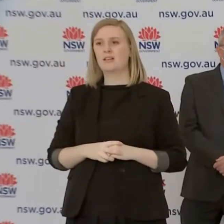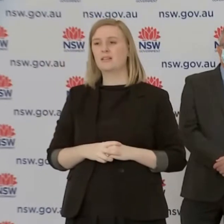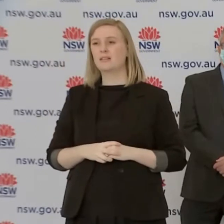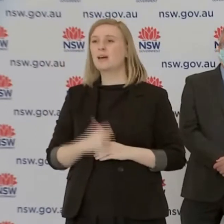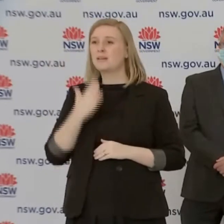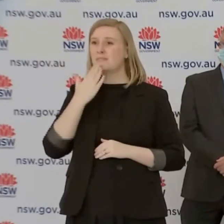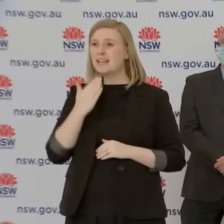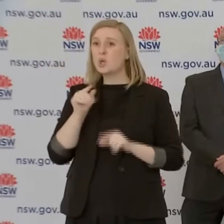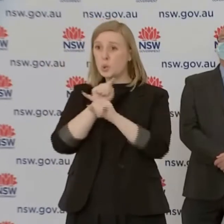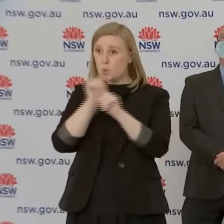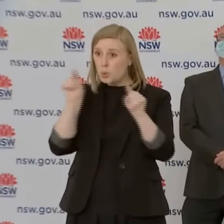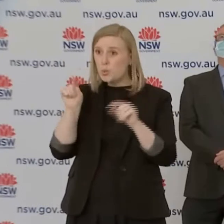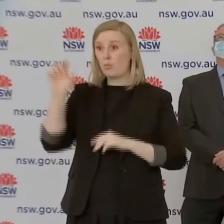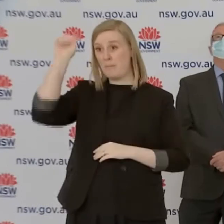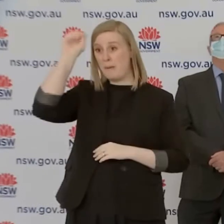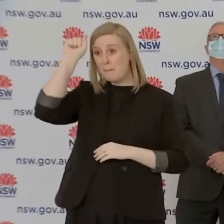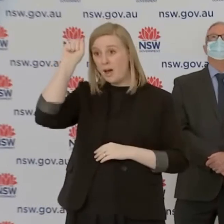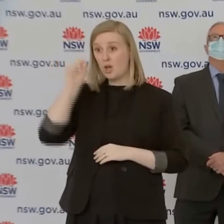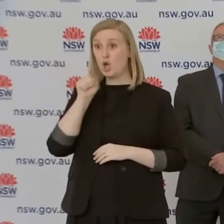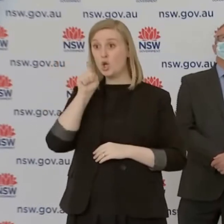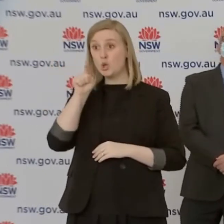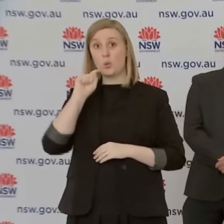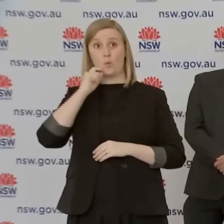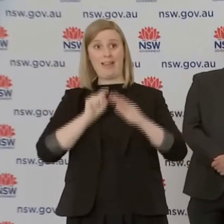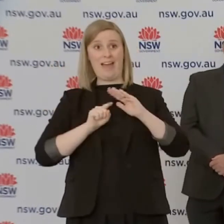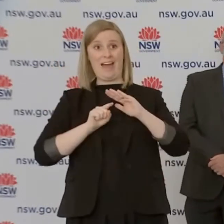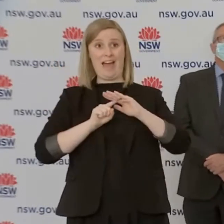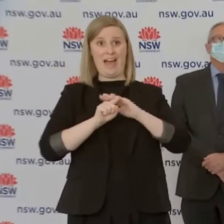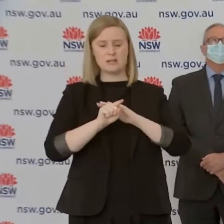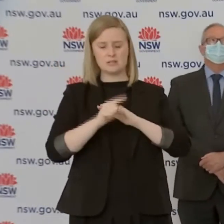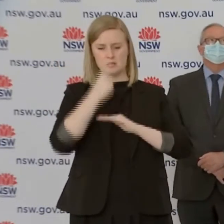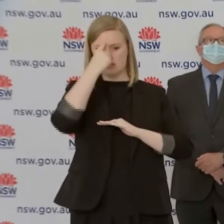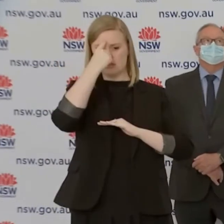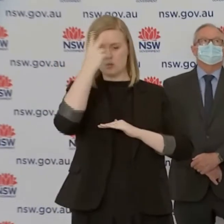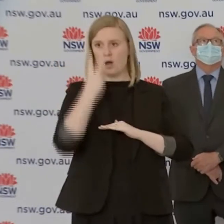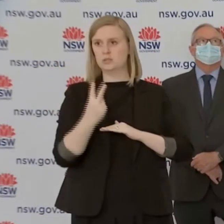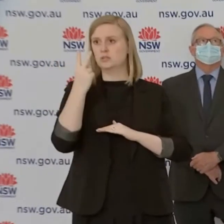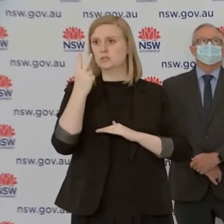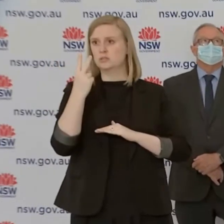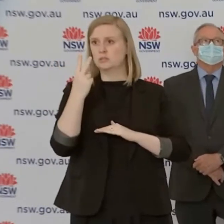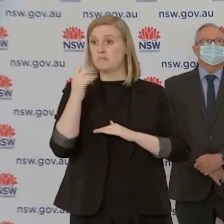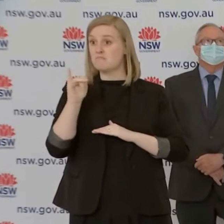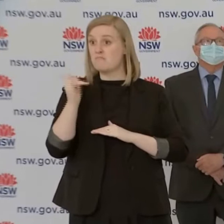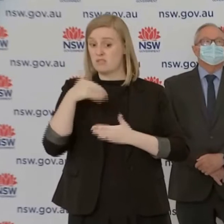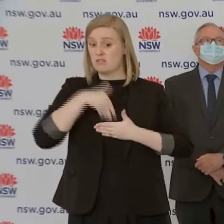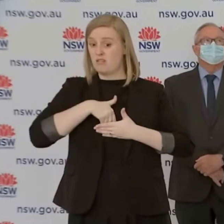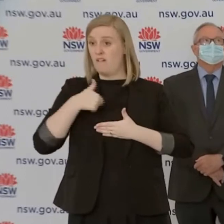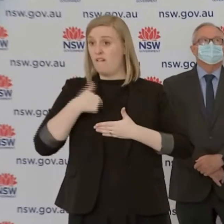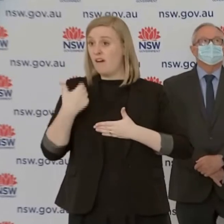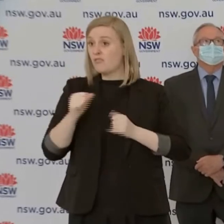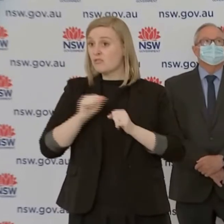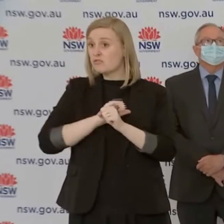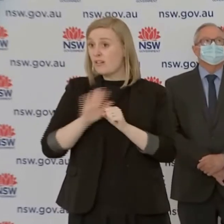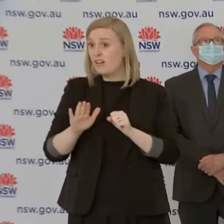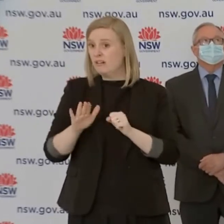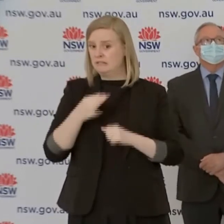that they could have the virus, or someone they come into contact can have the virus. Now, the list, for example, of critical workers we have is